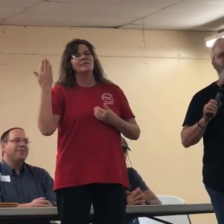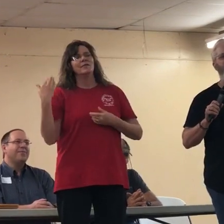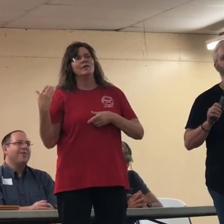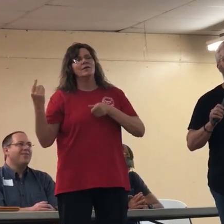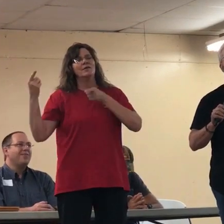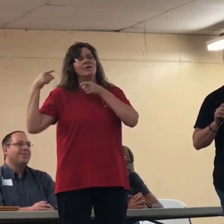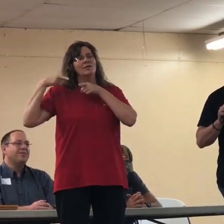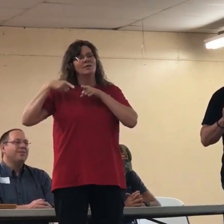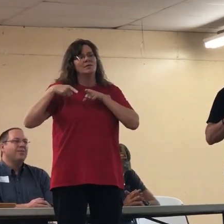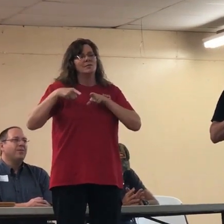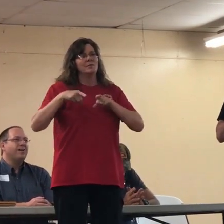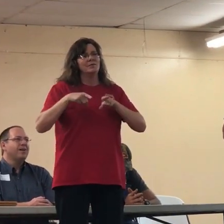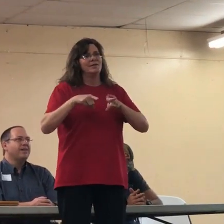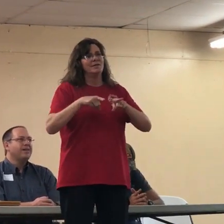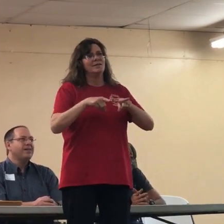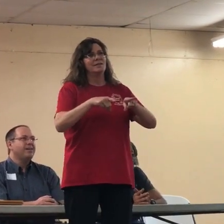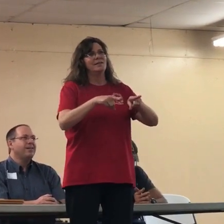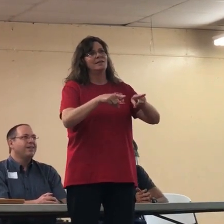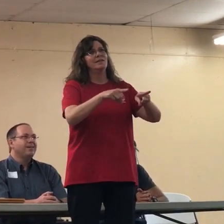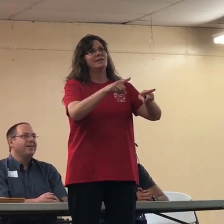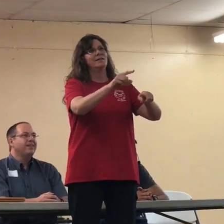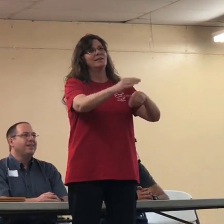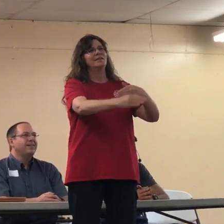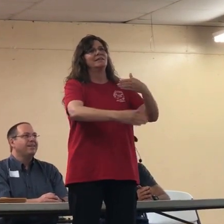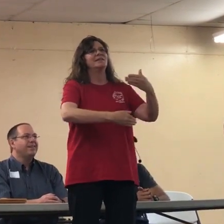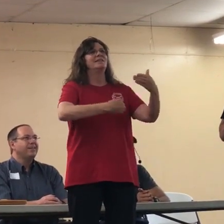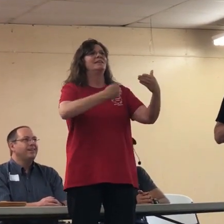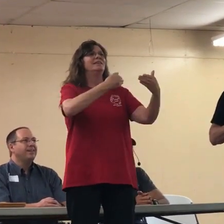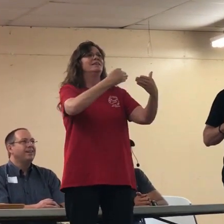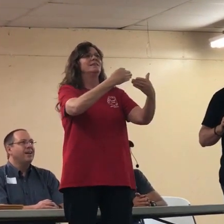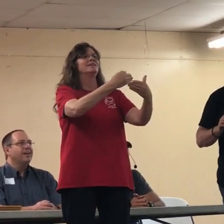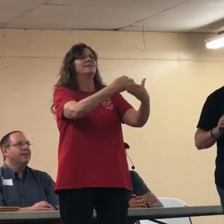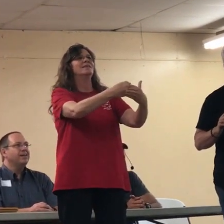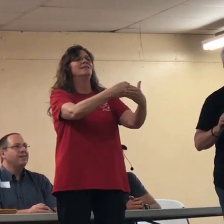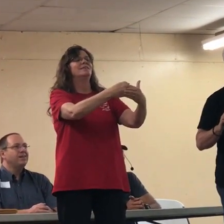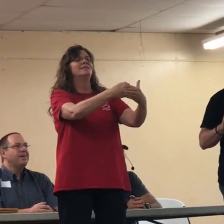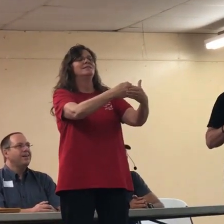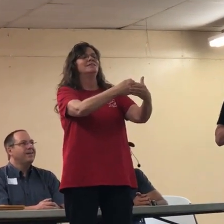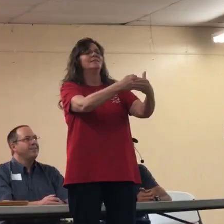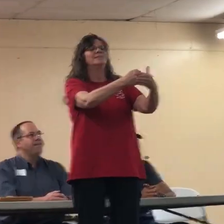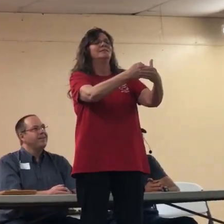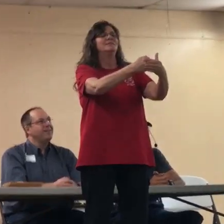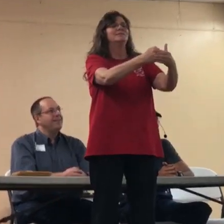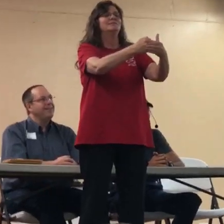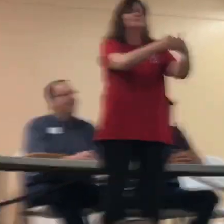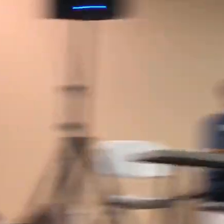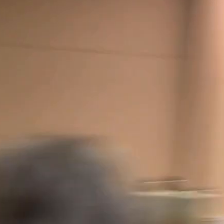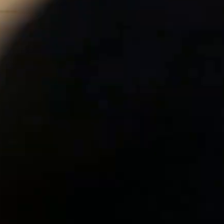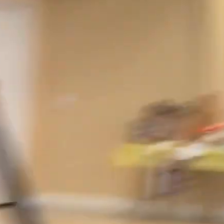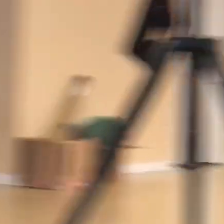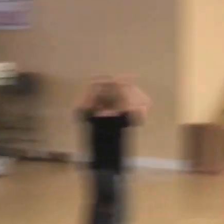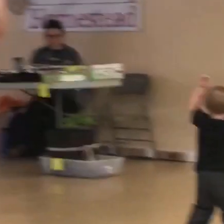already come.